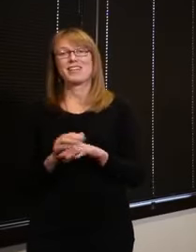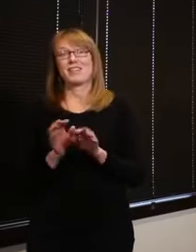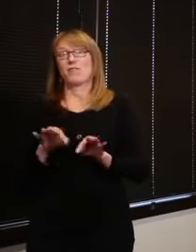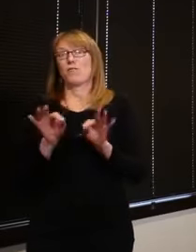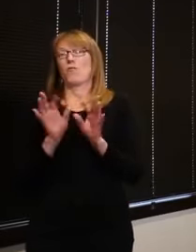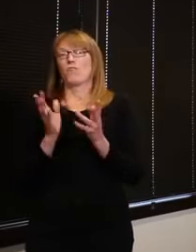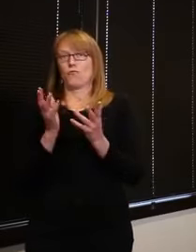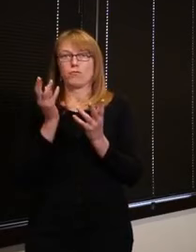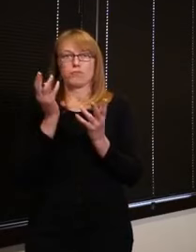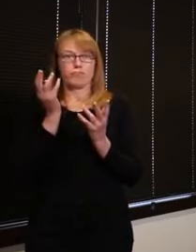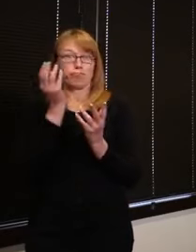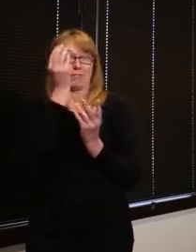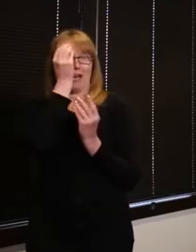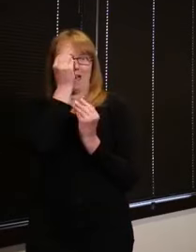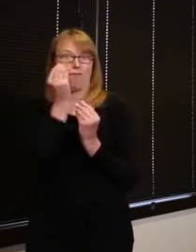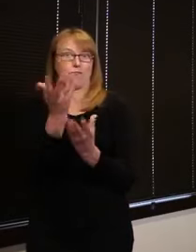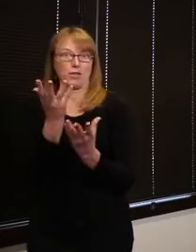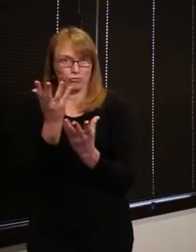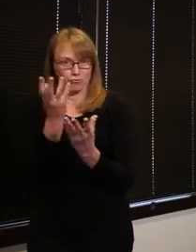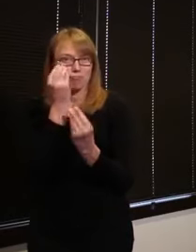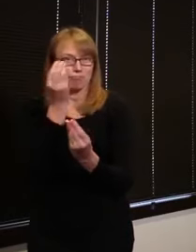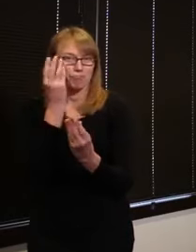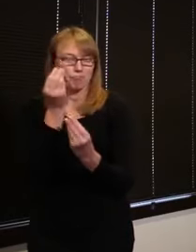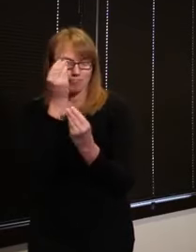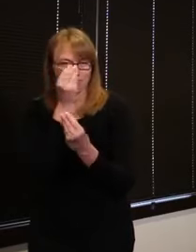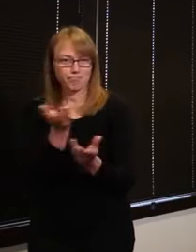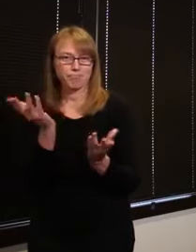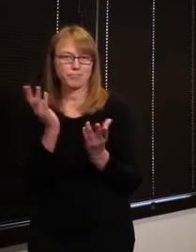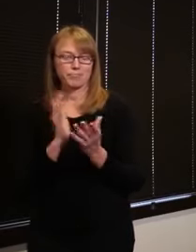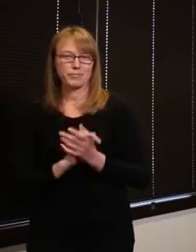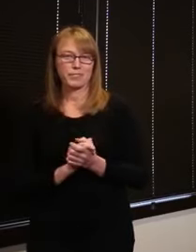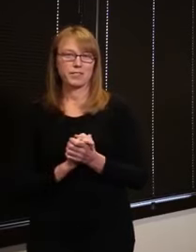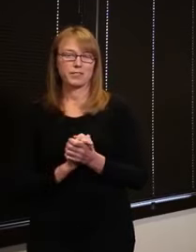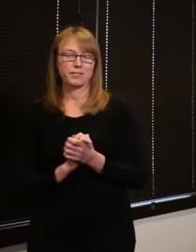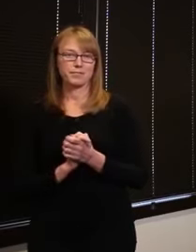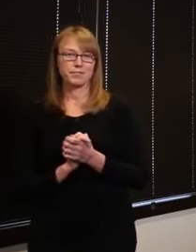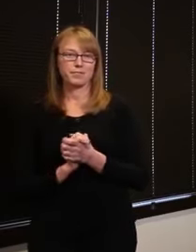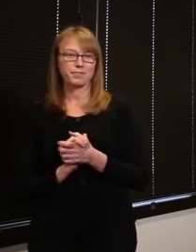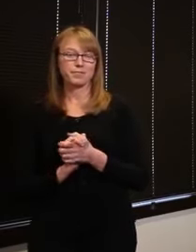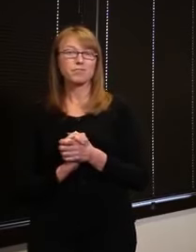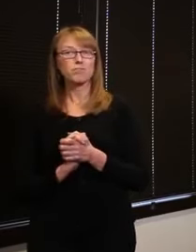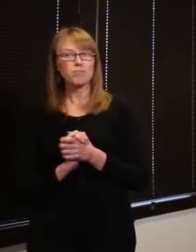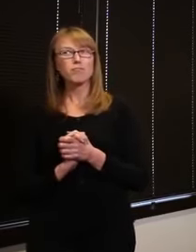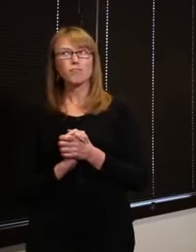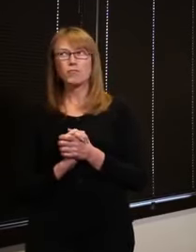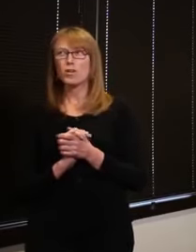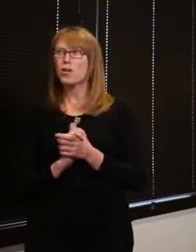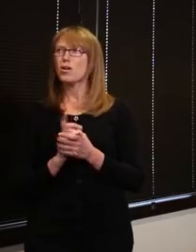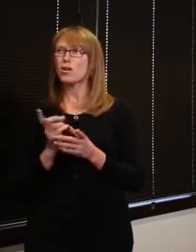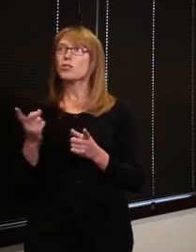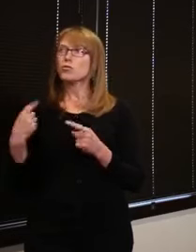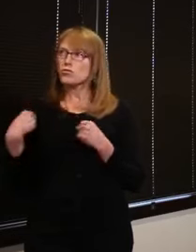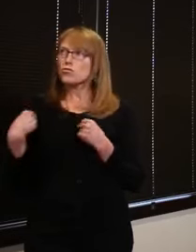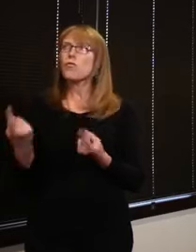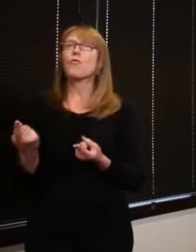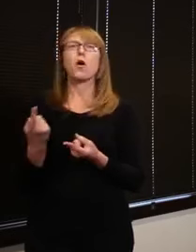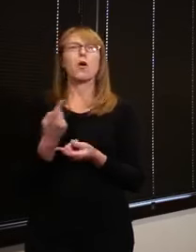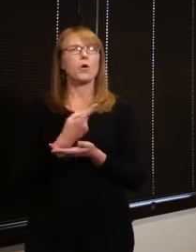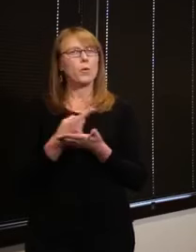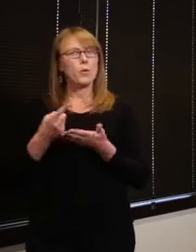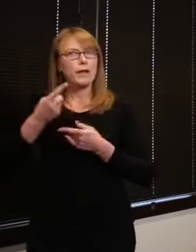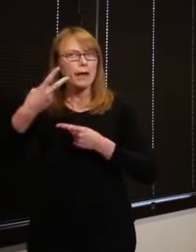right to that information. So I've been speaking to all of you now for about the past week and a half about the